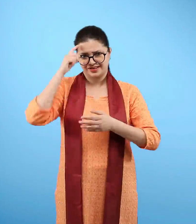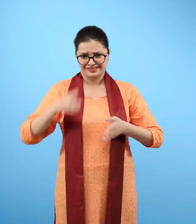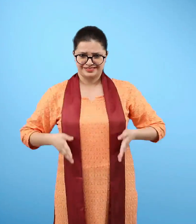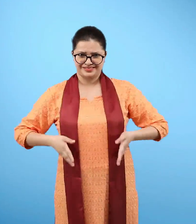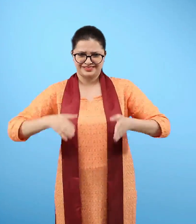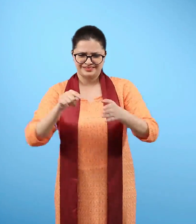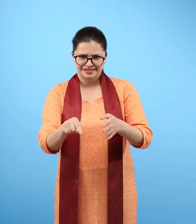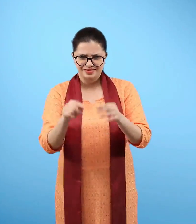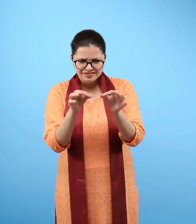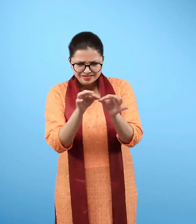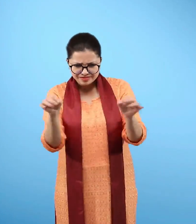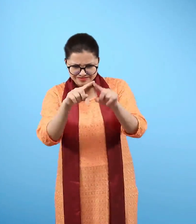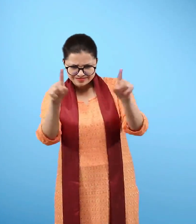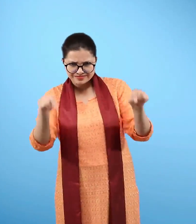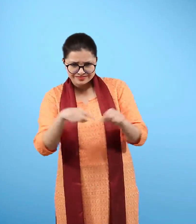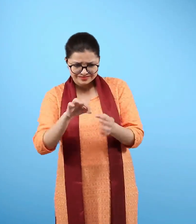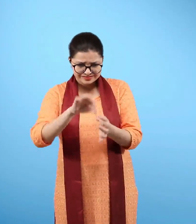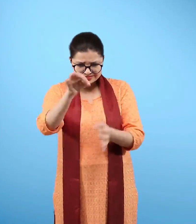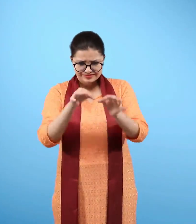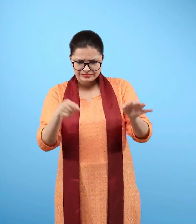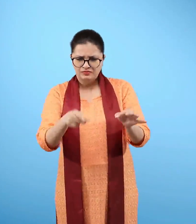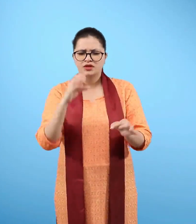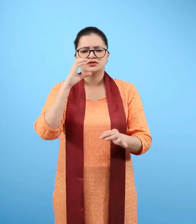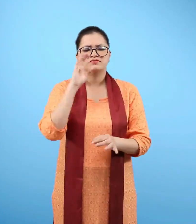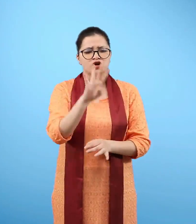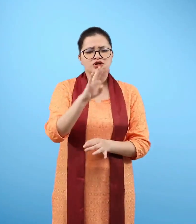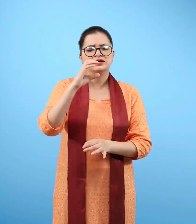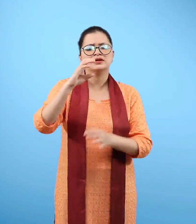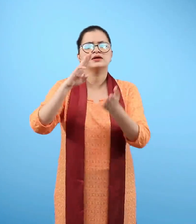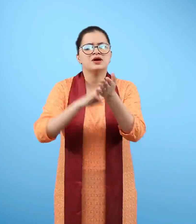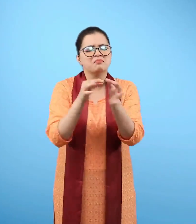"On this map it is about 4 centimeters.